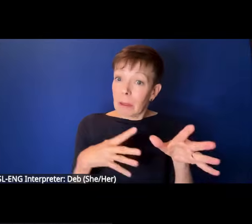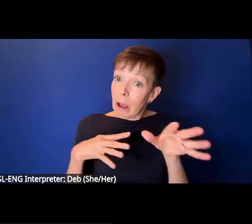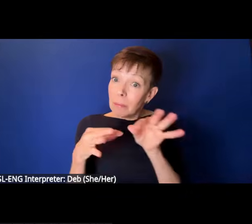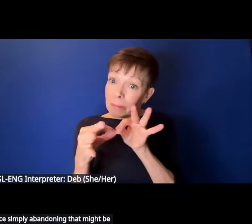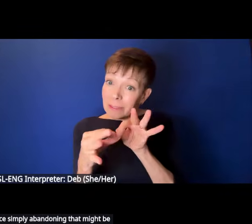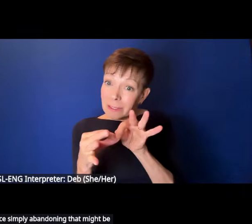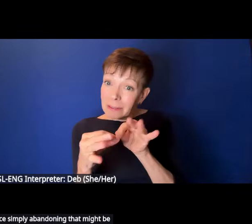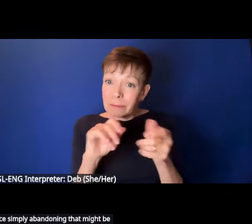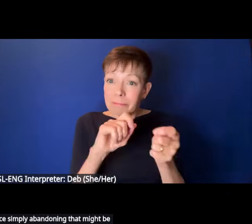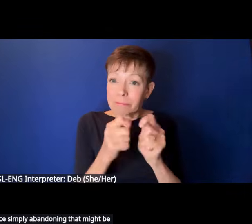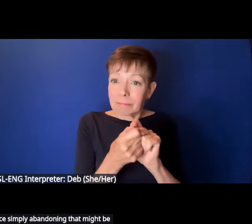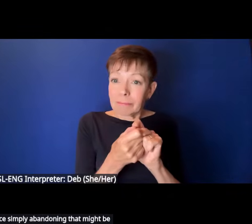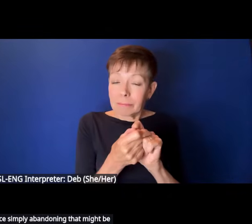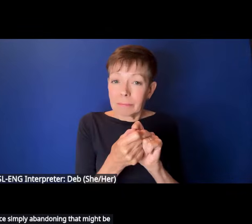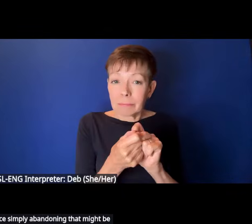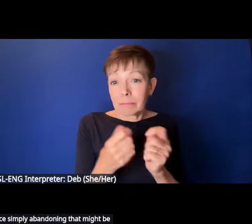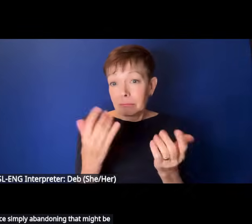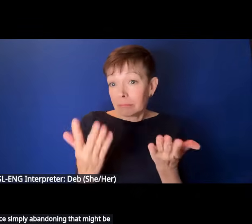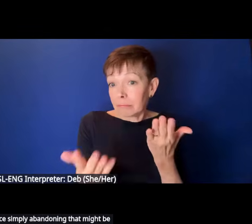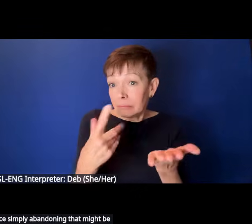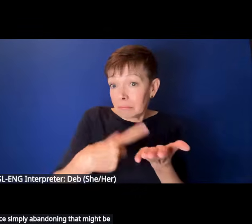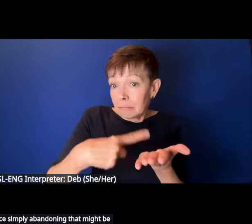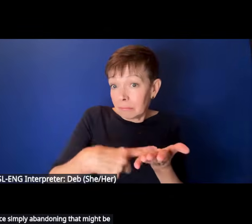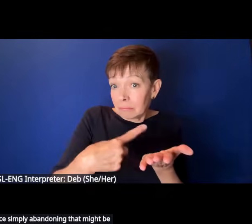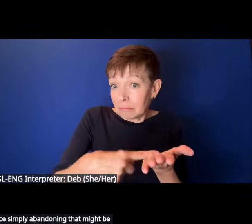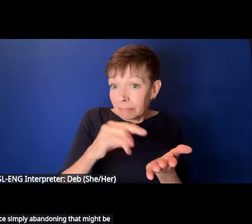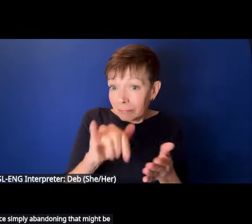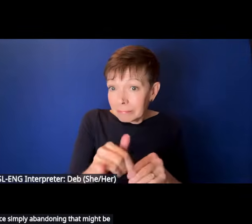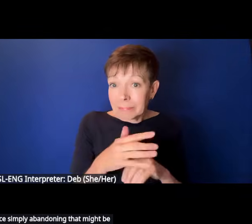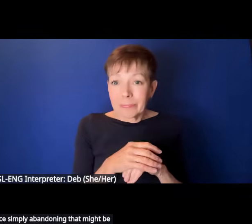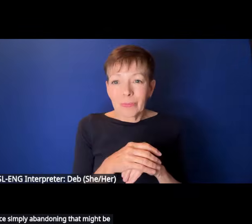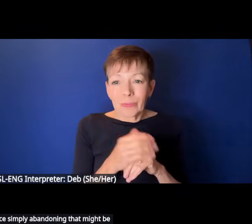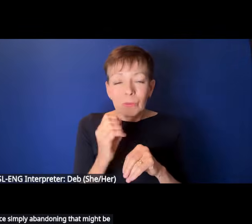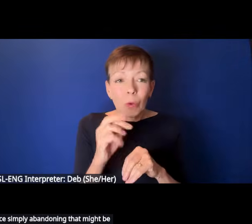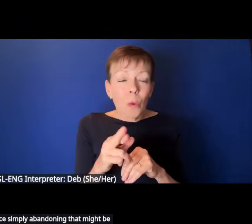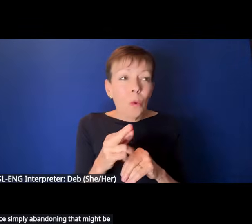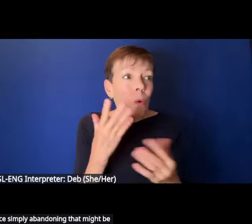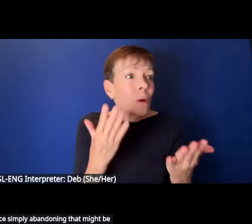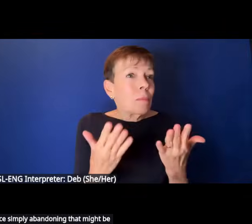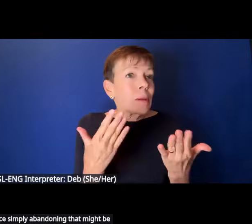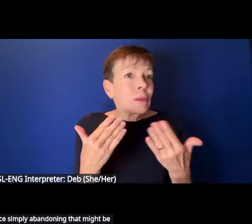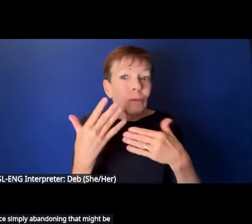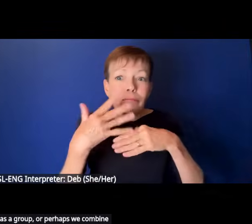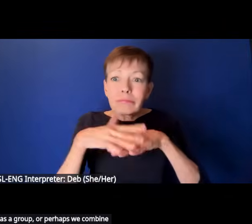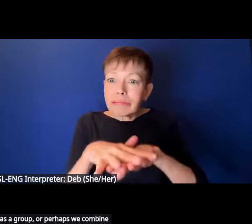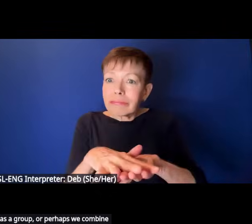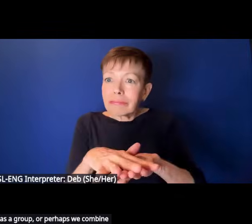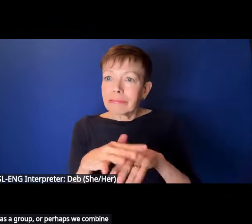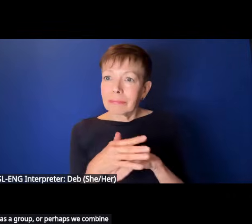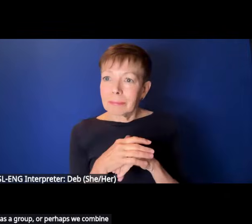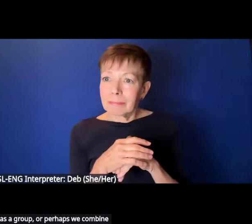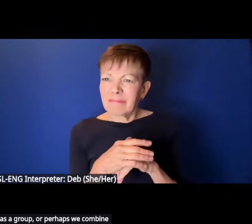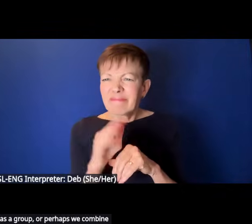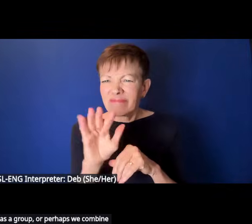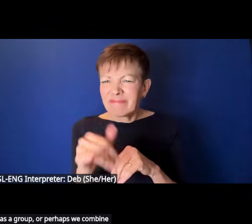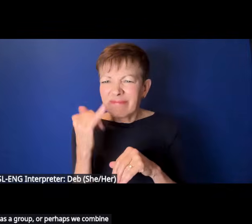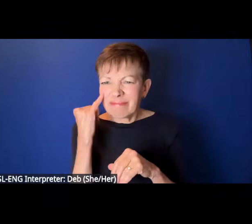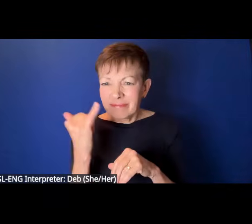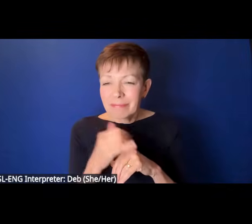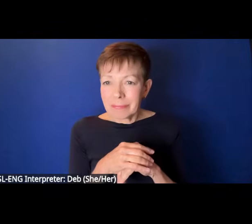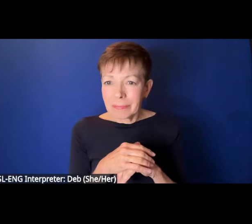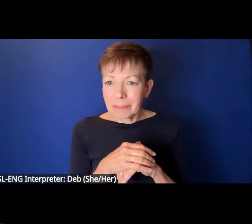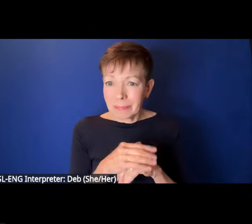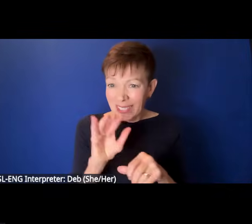that we discuss as a group, or perhaps we combine things together. So yeah, is